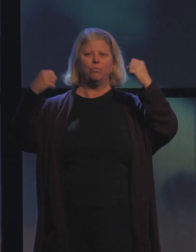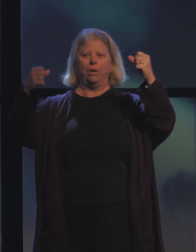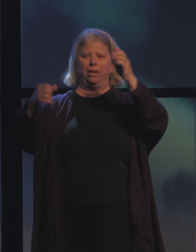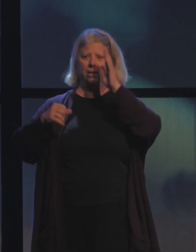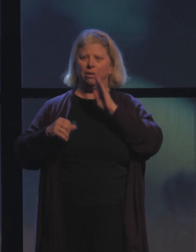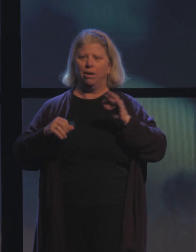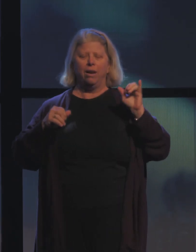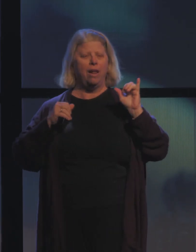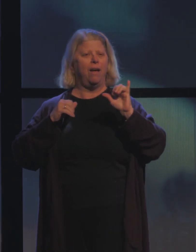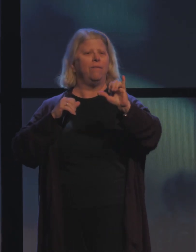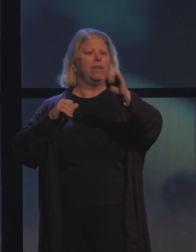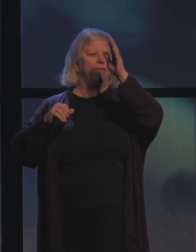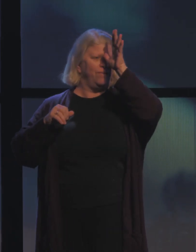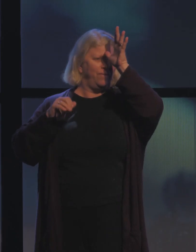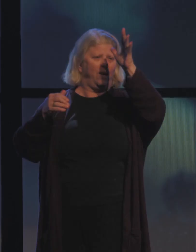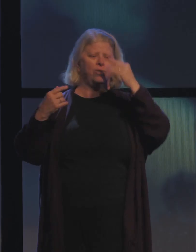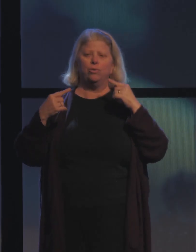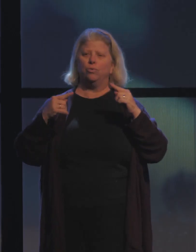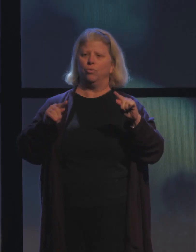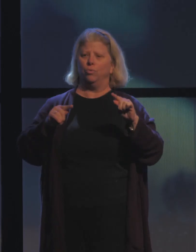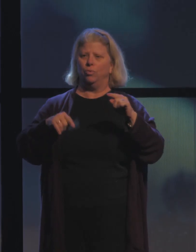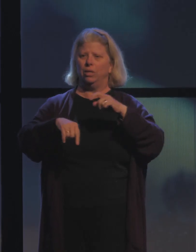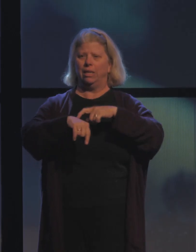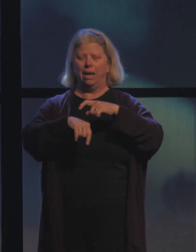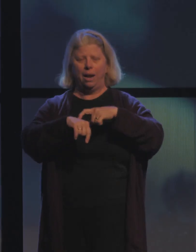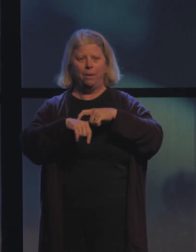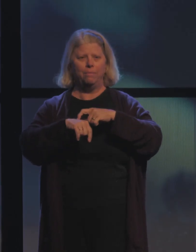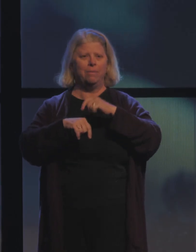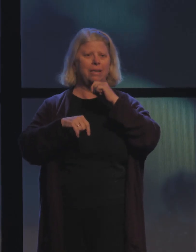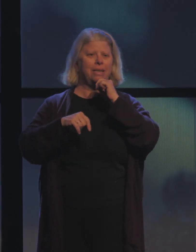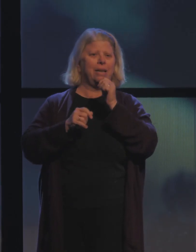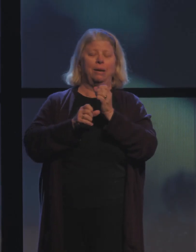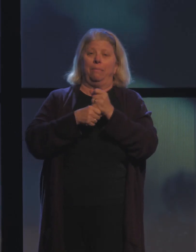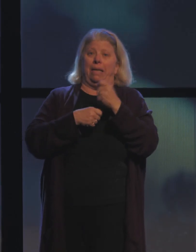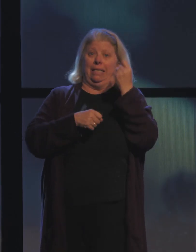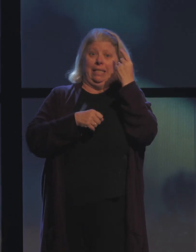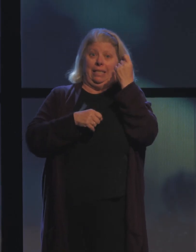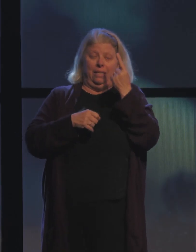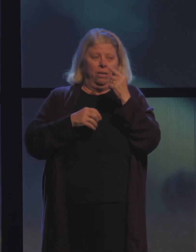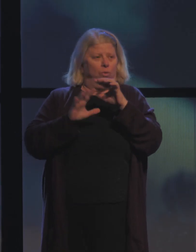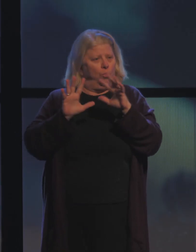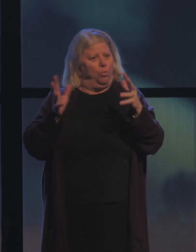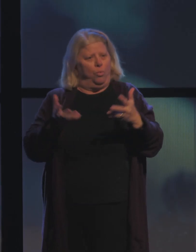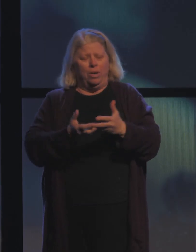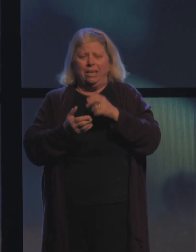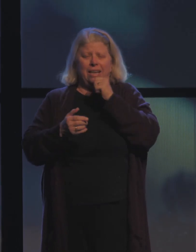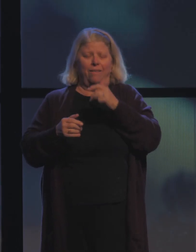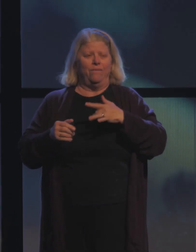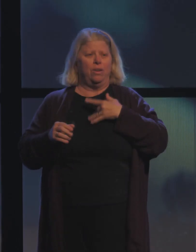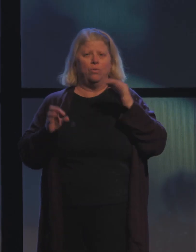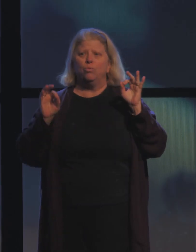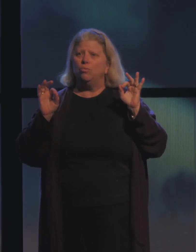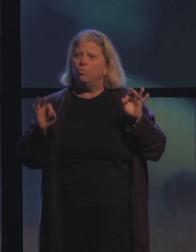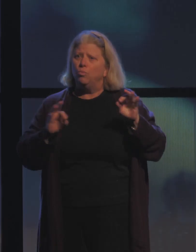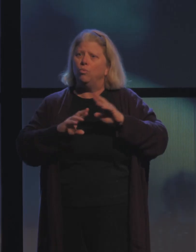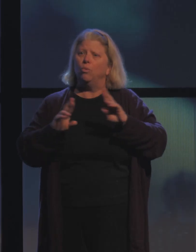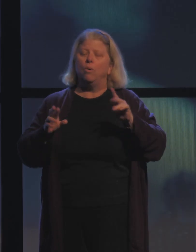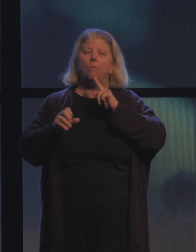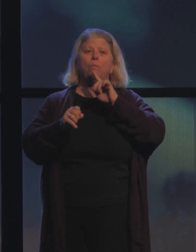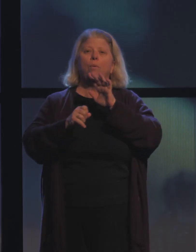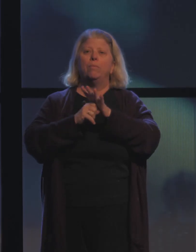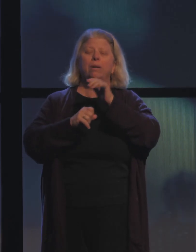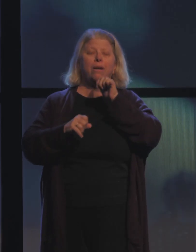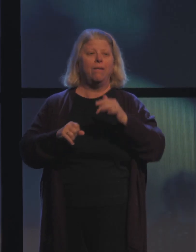the everlasting Father, at a time that didn't make sense, when the world didn't feel ready, when promise did